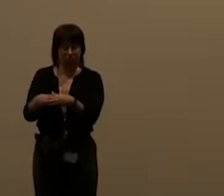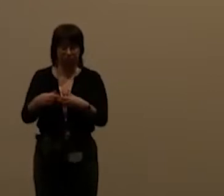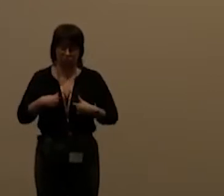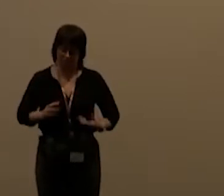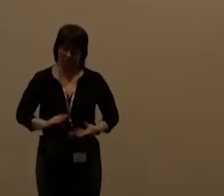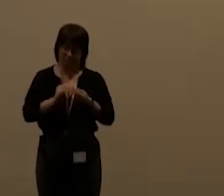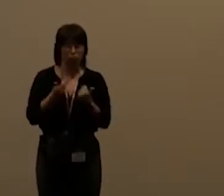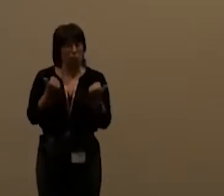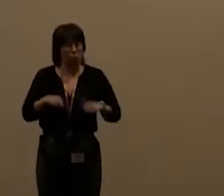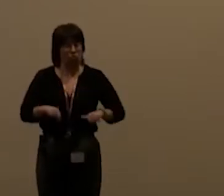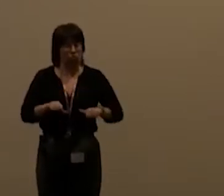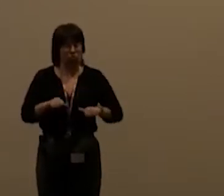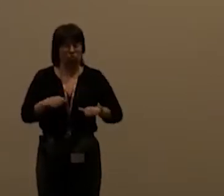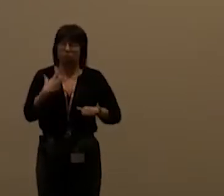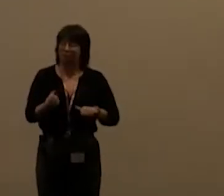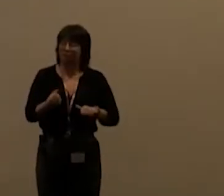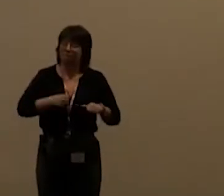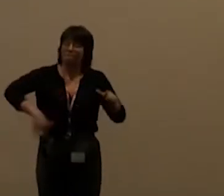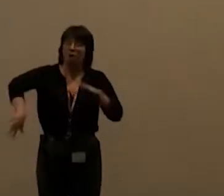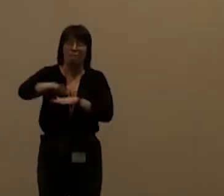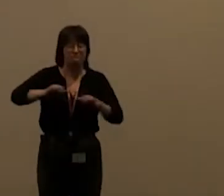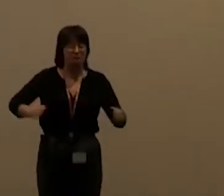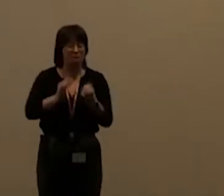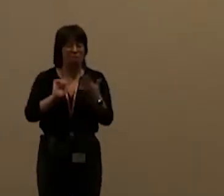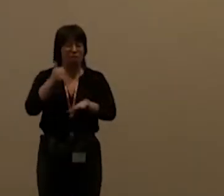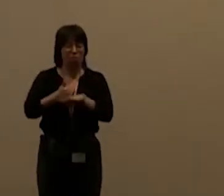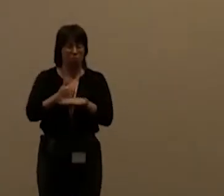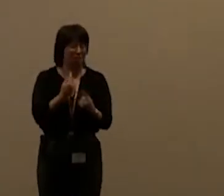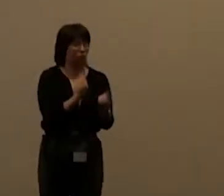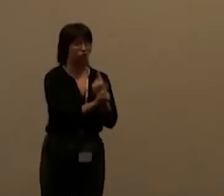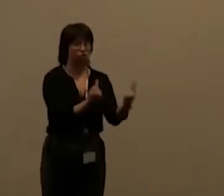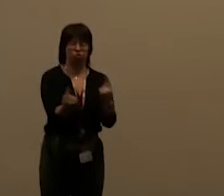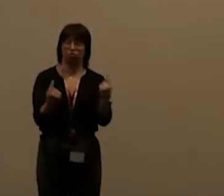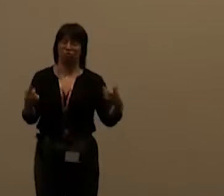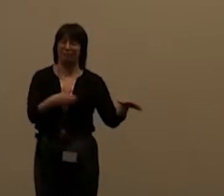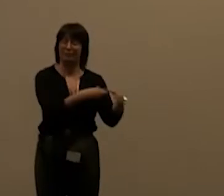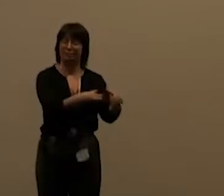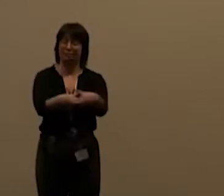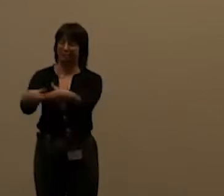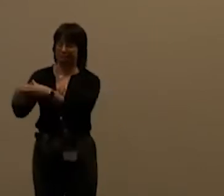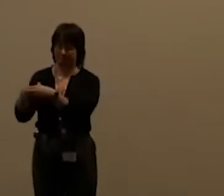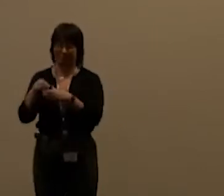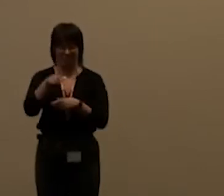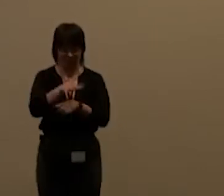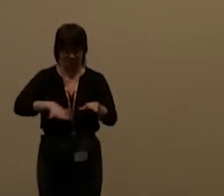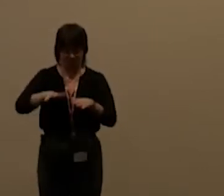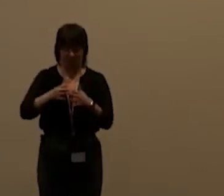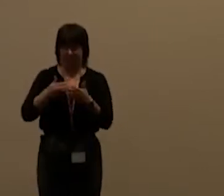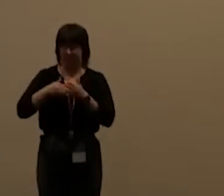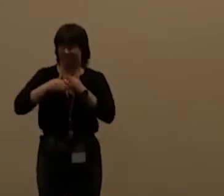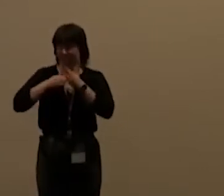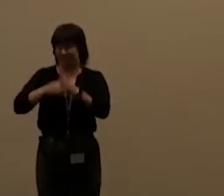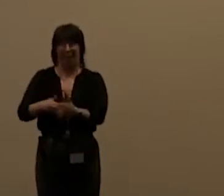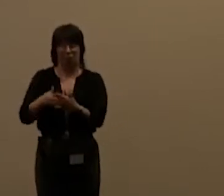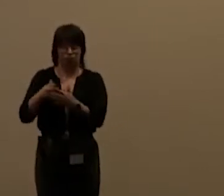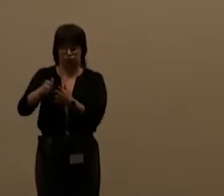these solutions, you get an environment, a Power Platform environment per team. And with that environment, you get 1 million records worth.